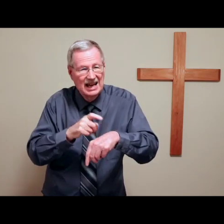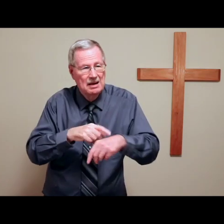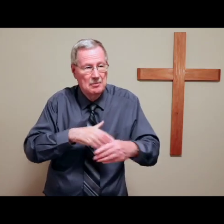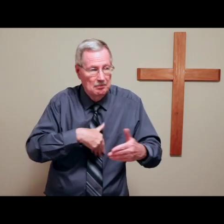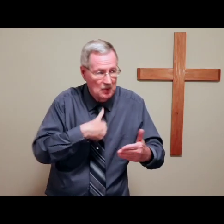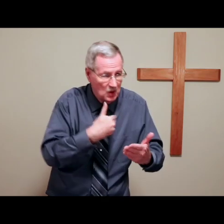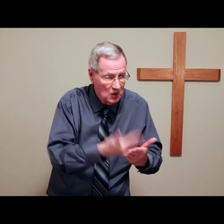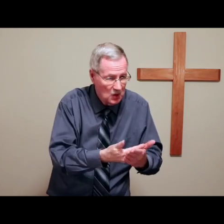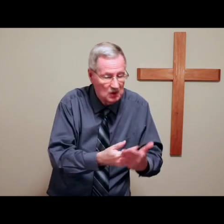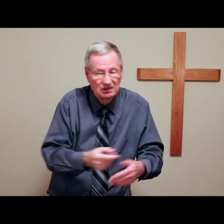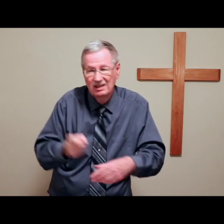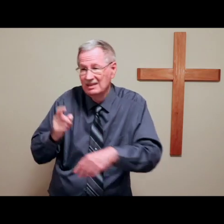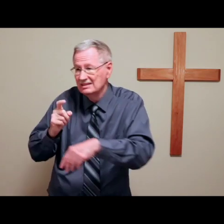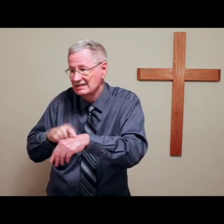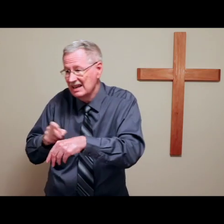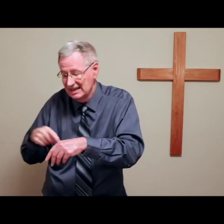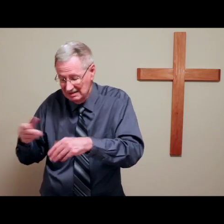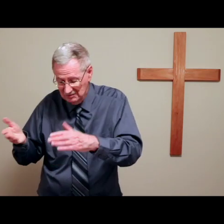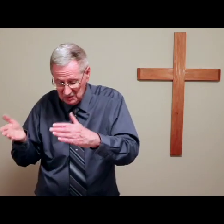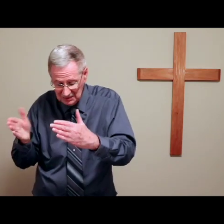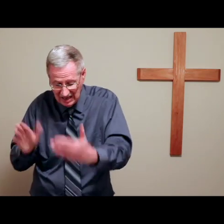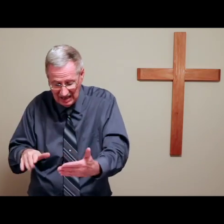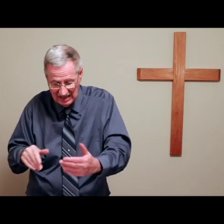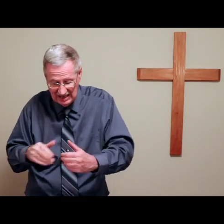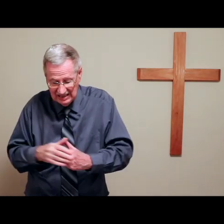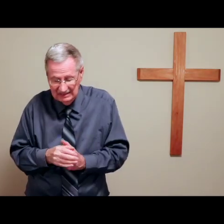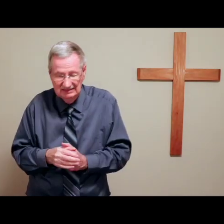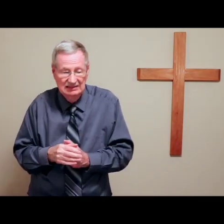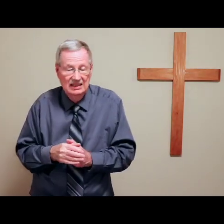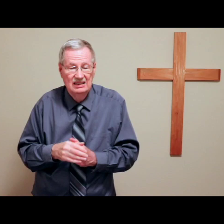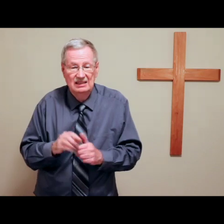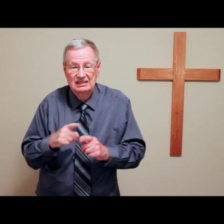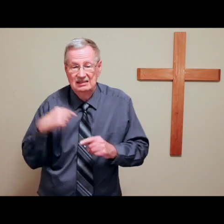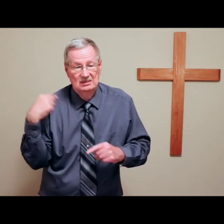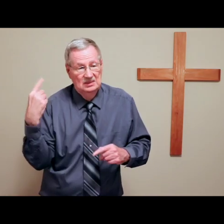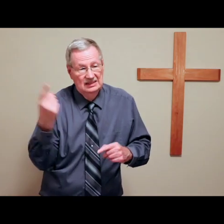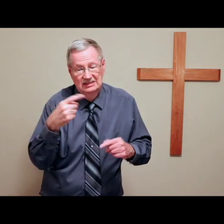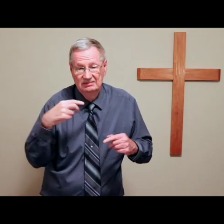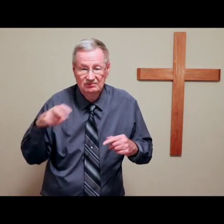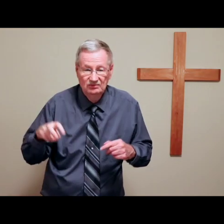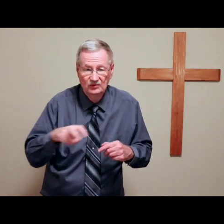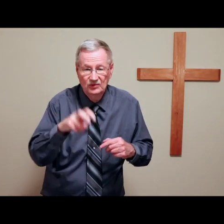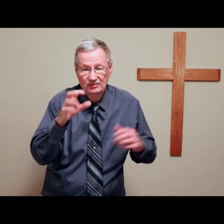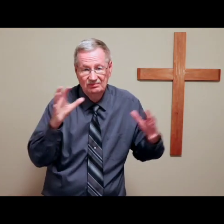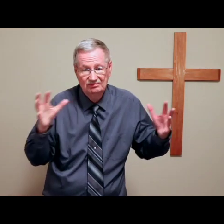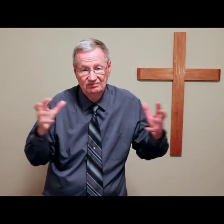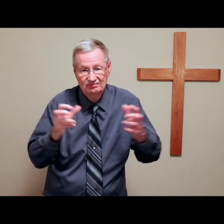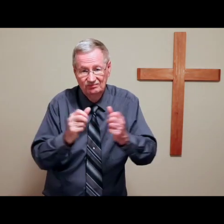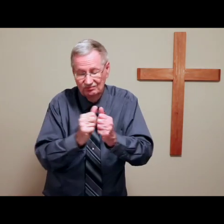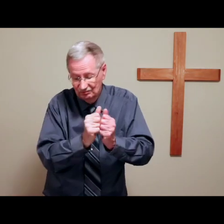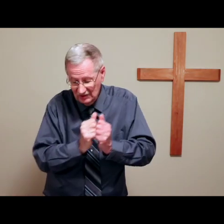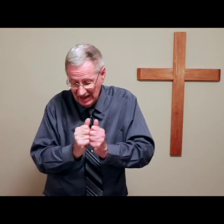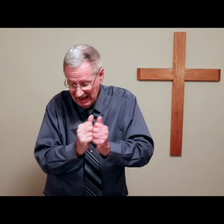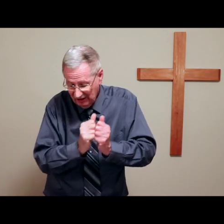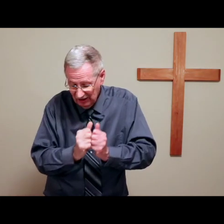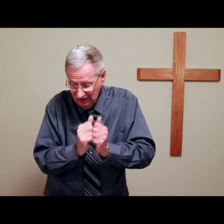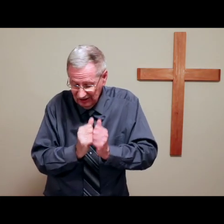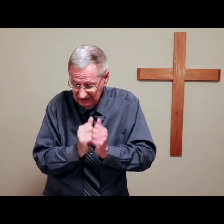us to be born, and a time for us to die. So when we journey together